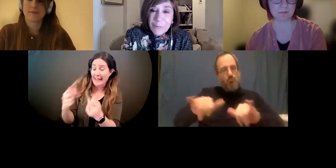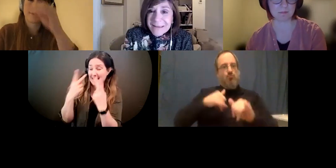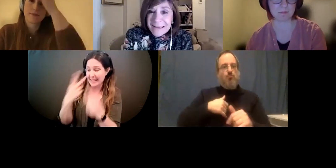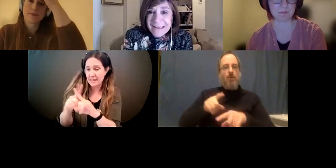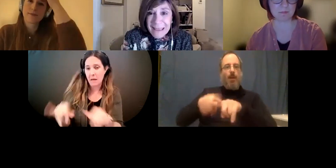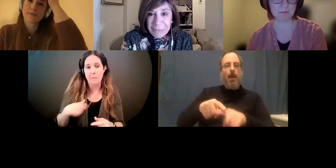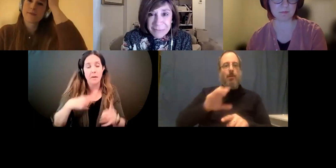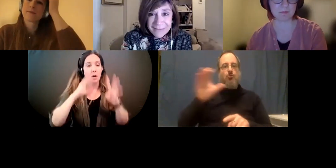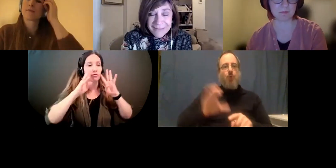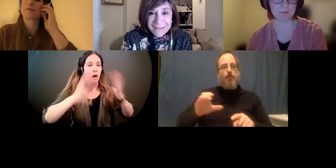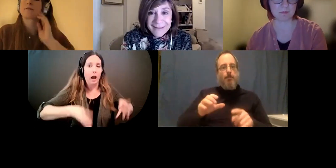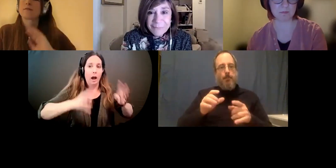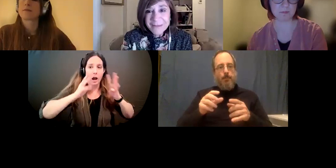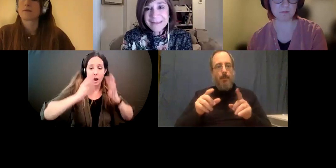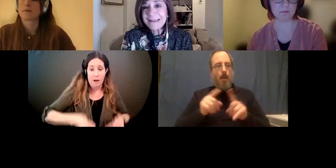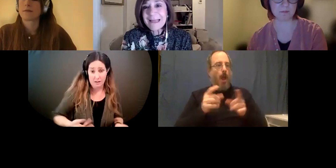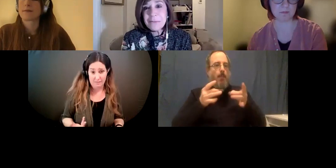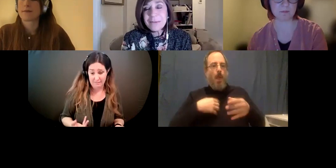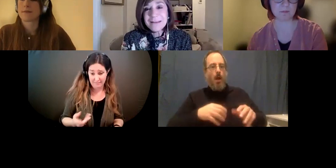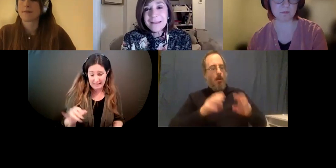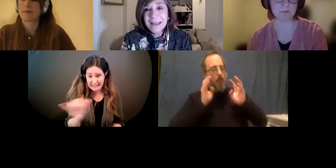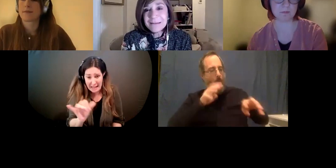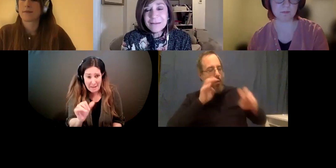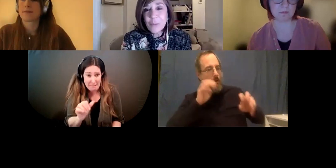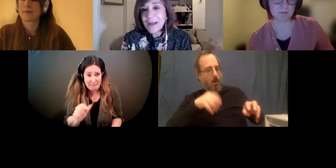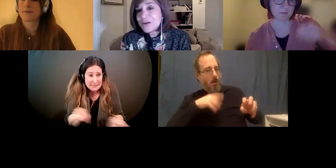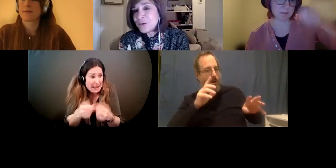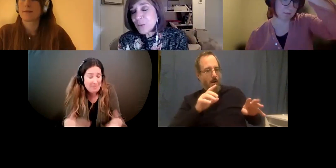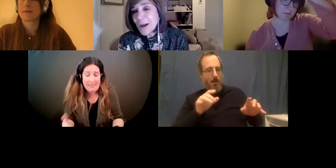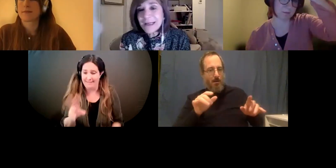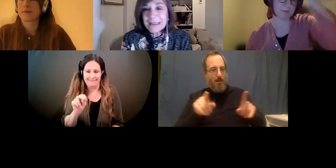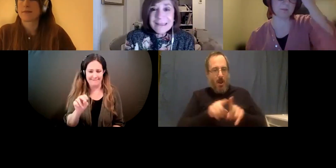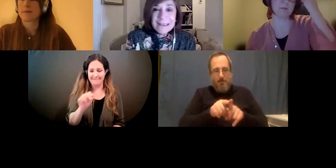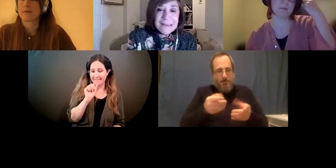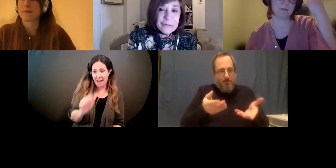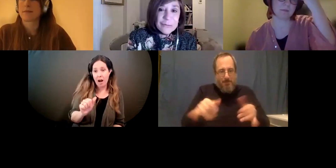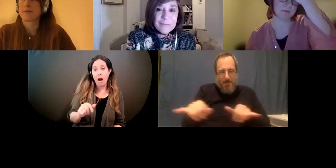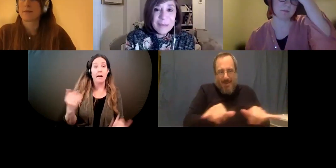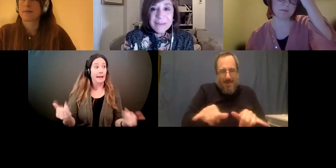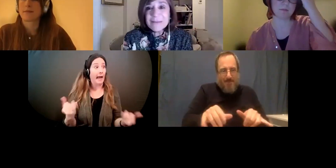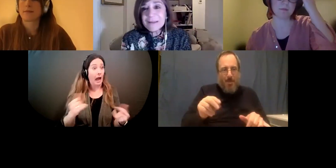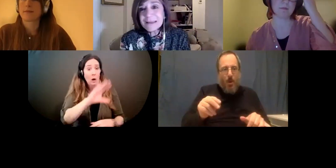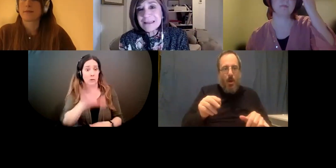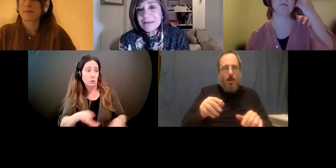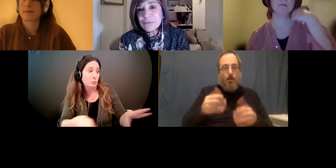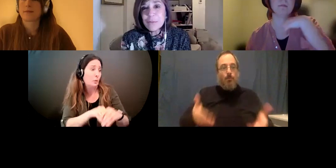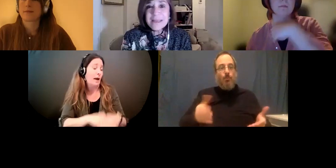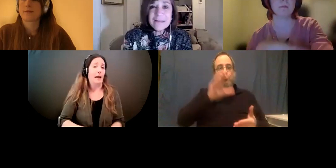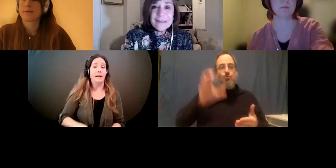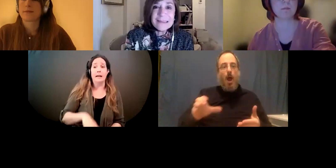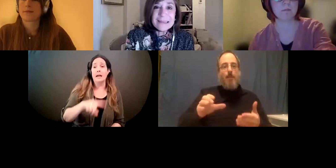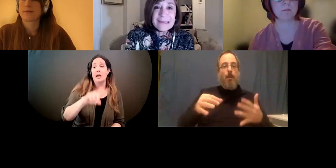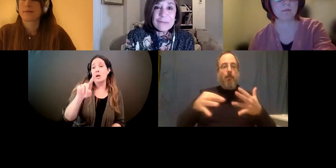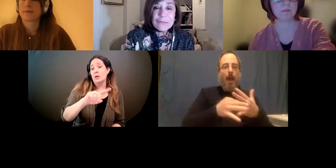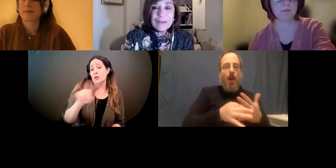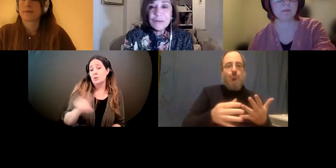it wasn't the same. It wasn't the same. And the Zoom weddings and the Zoom bat mitzvahs and the Zoom bar